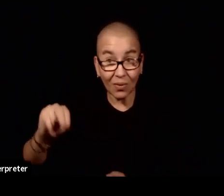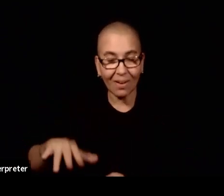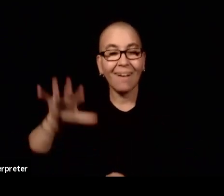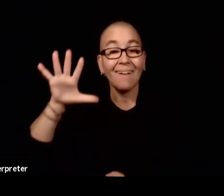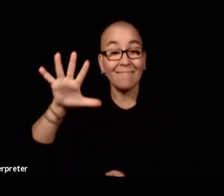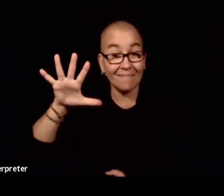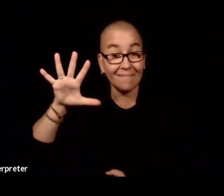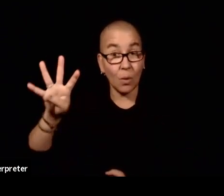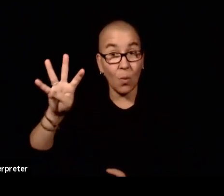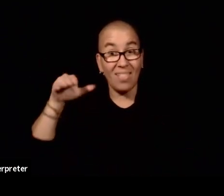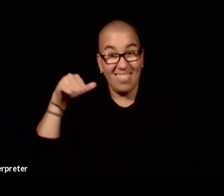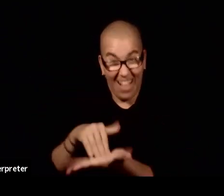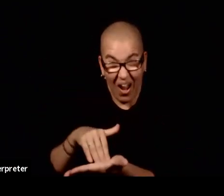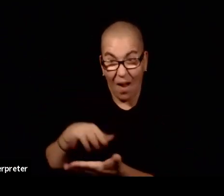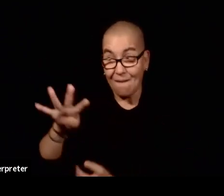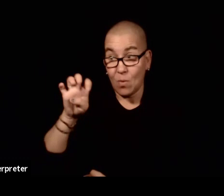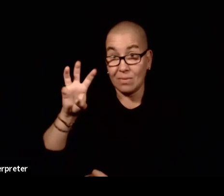54,463 cases in our state.